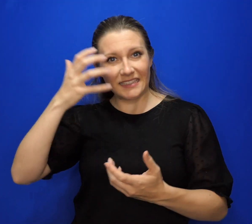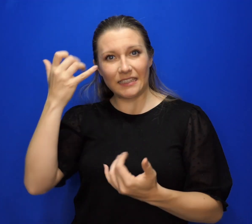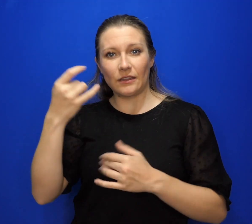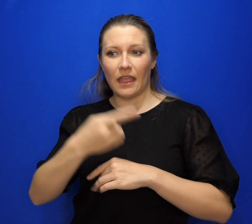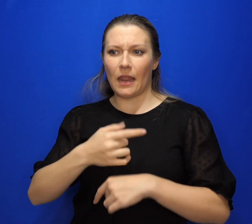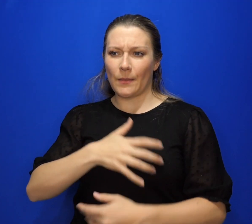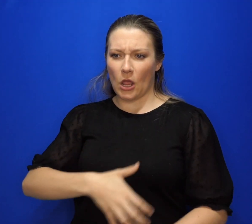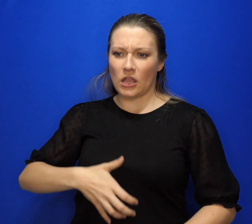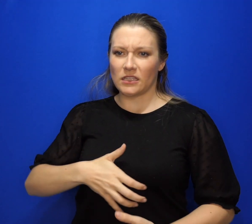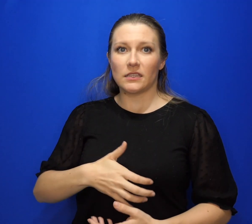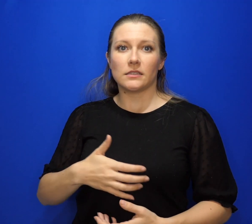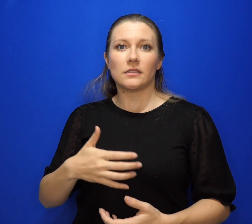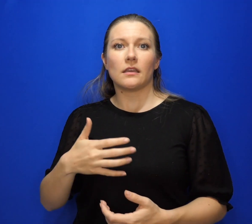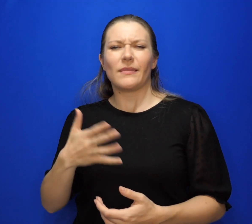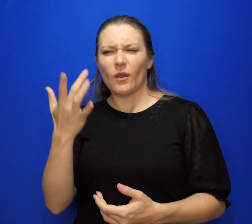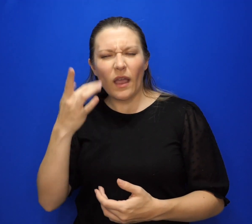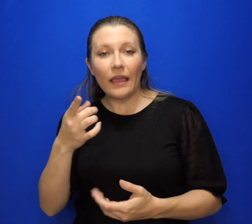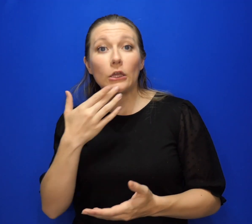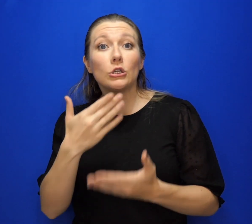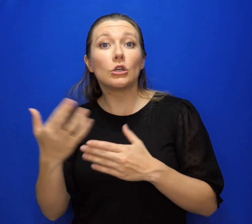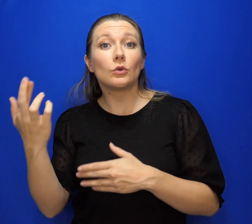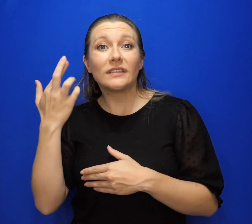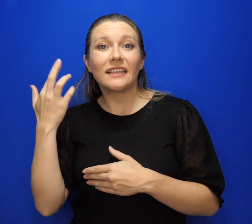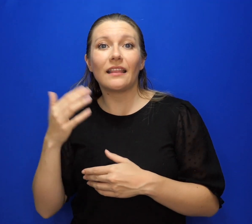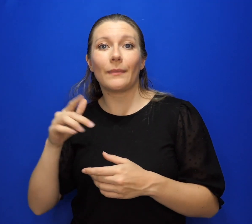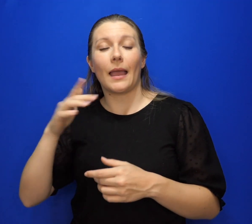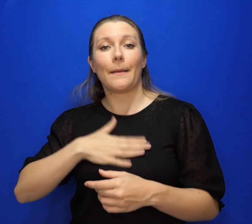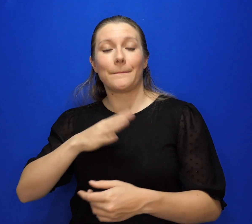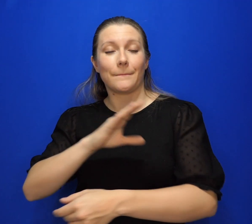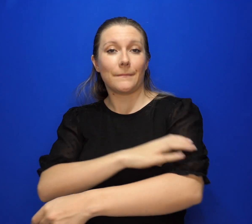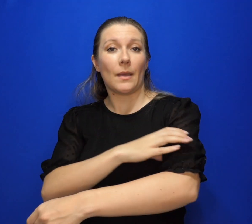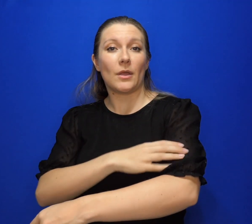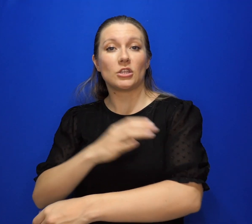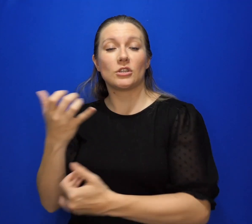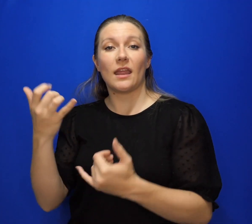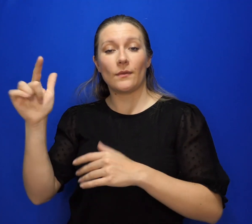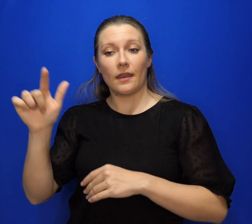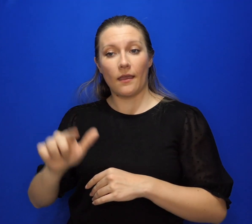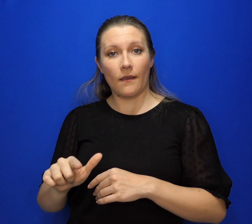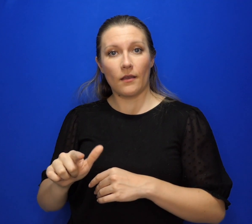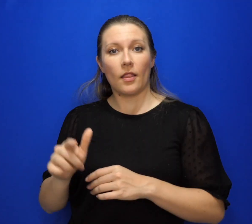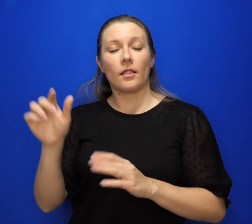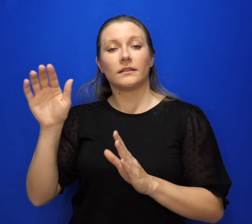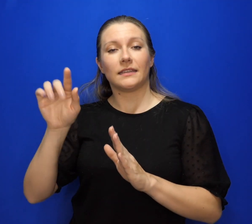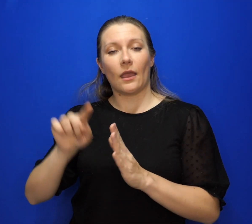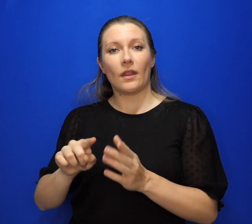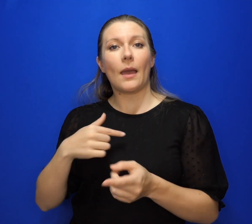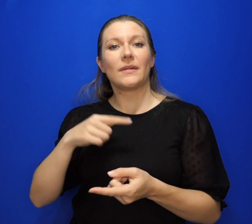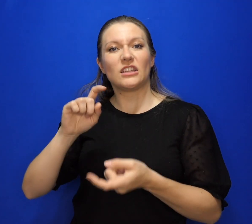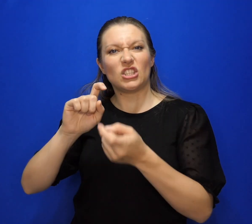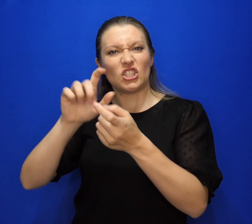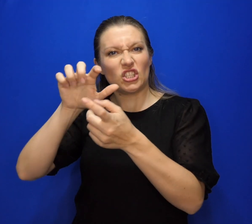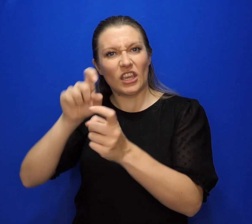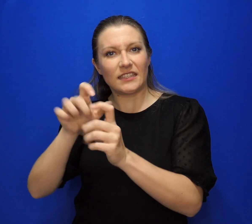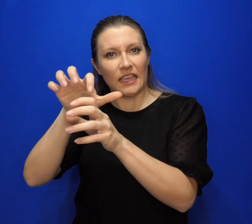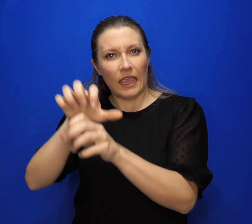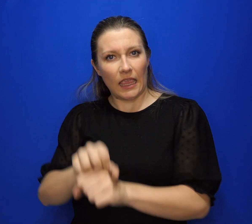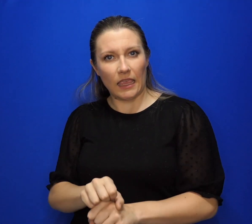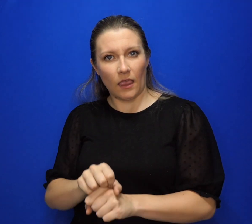BP down and I'm adjusting to it." She's like, "It's going to take a couple of days, I think." But my mom was going from a top number of